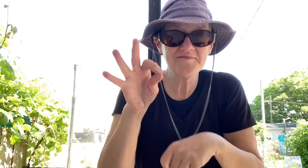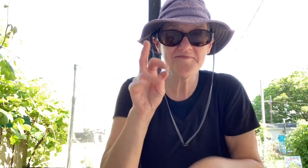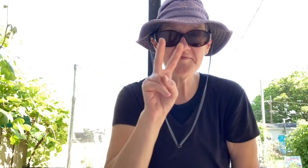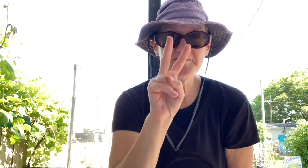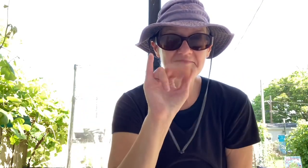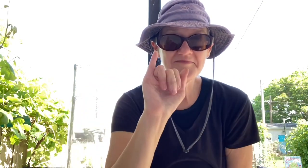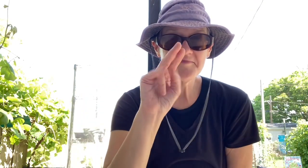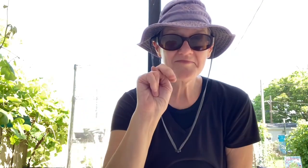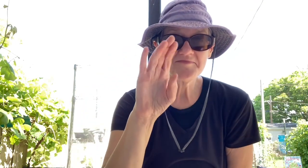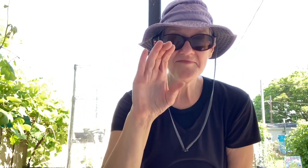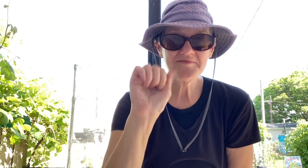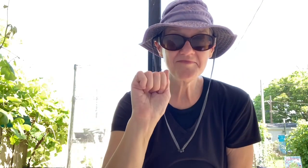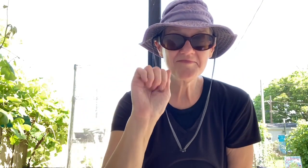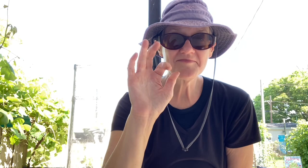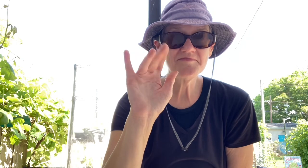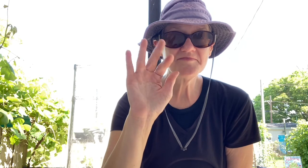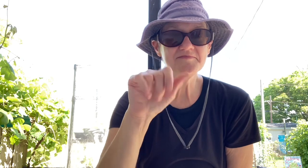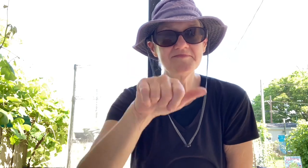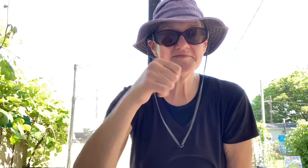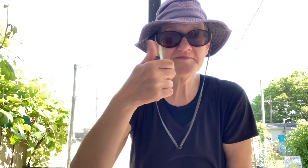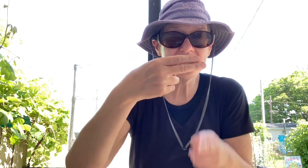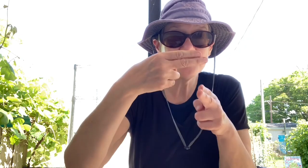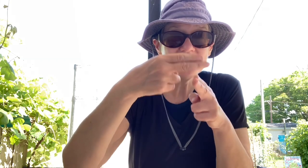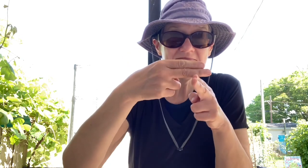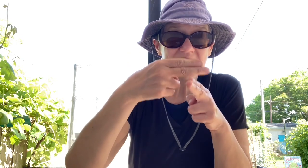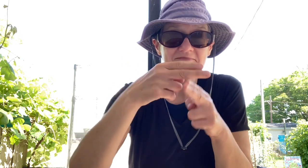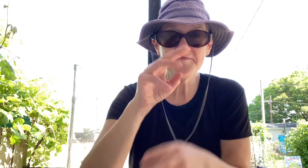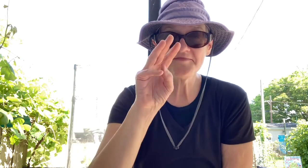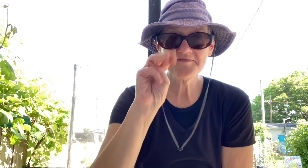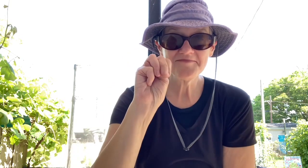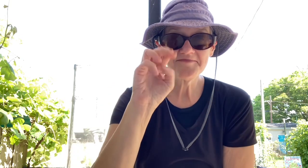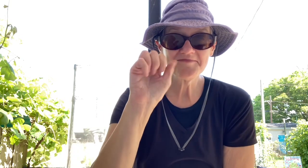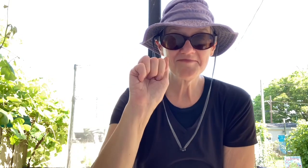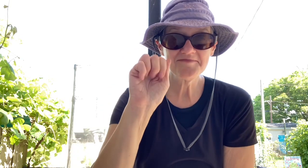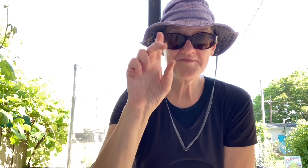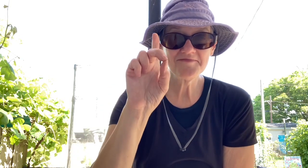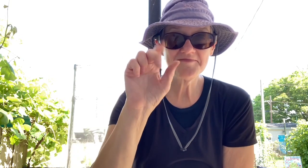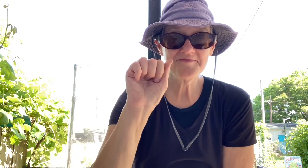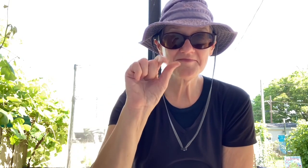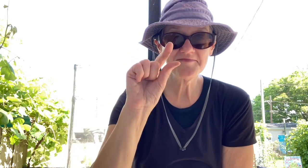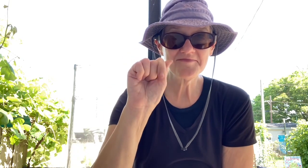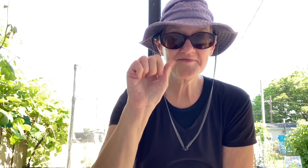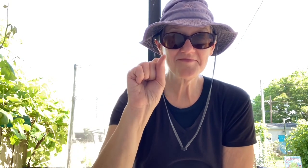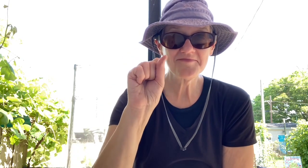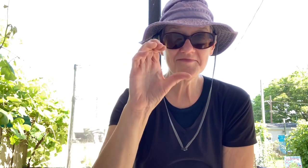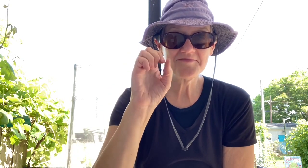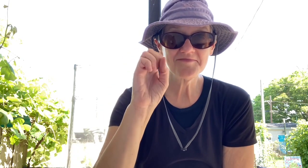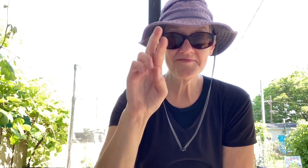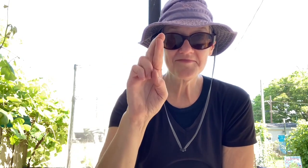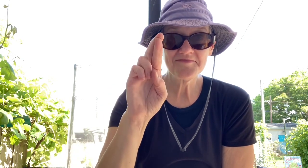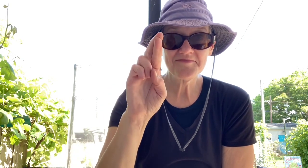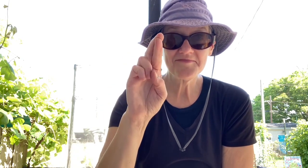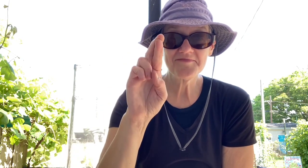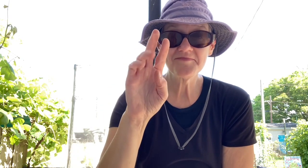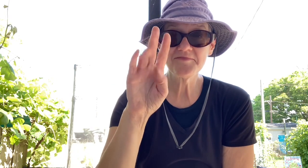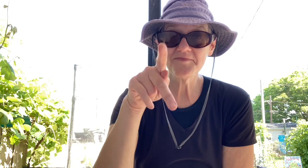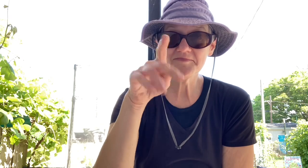up and it's time to harden off our Vinca, or known as Madagascar Periwinkle.